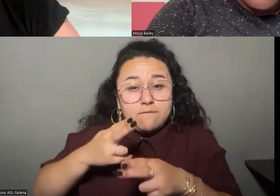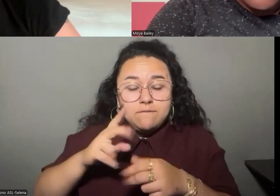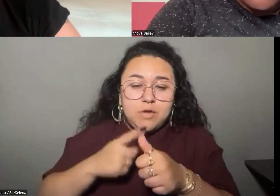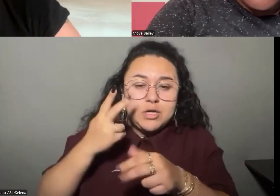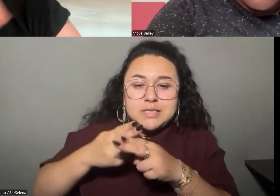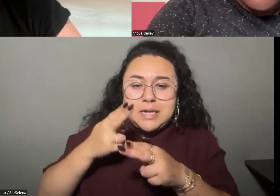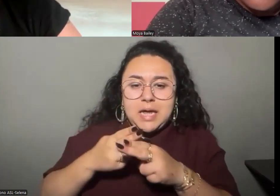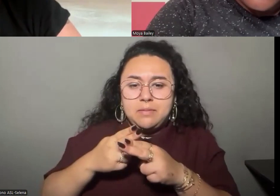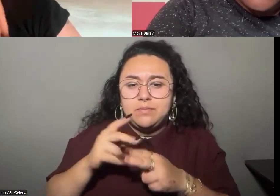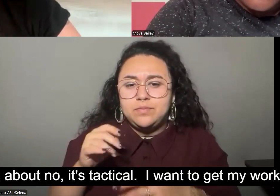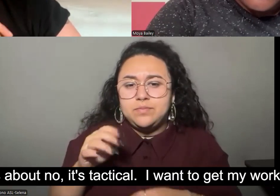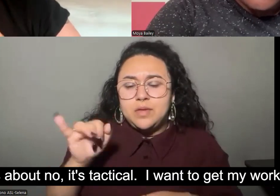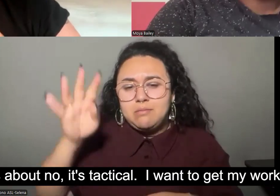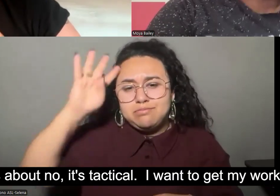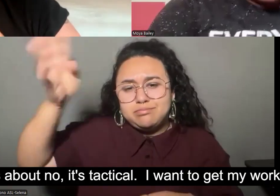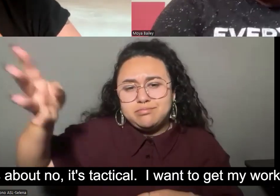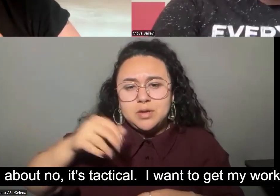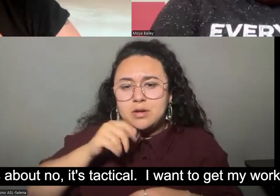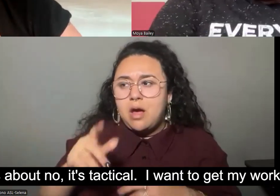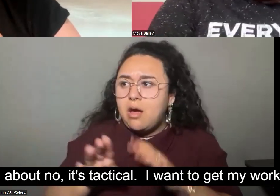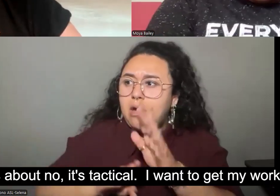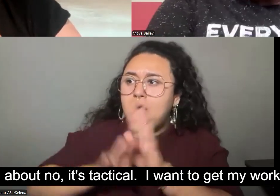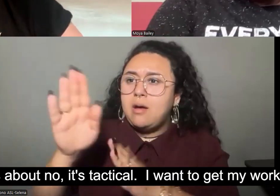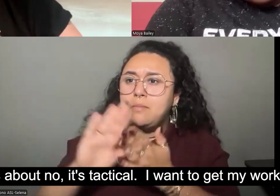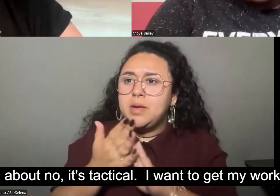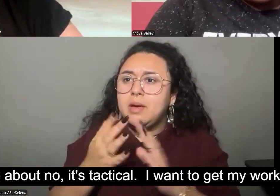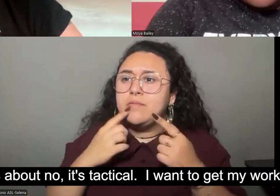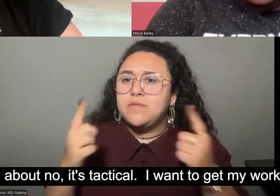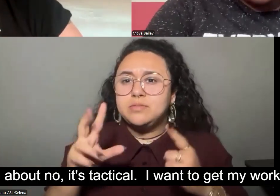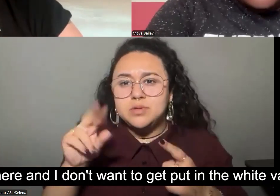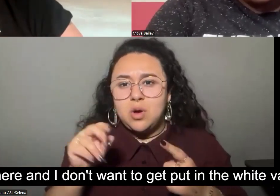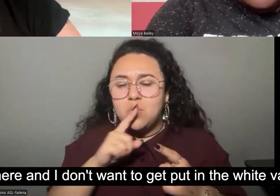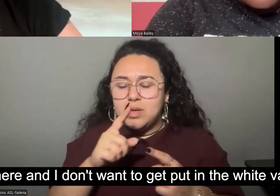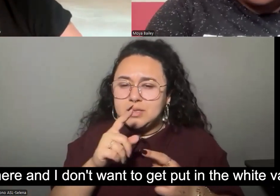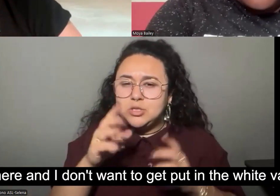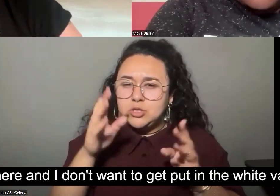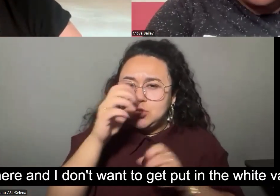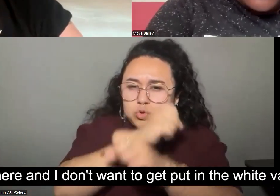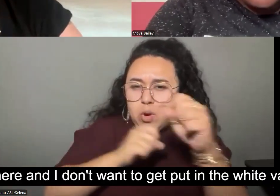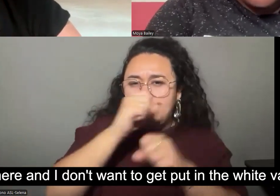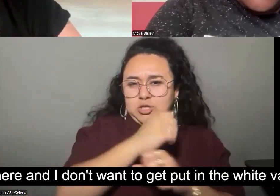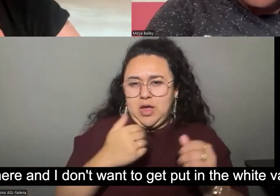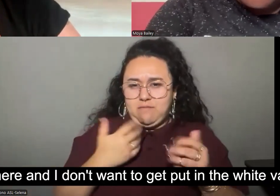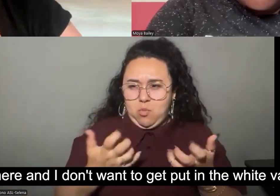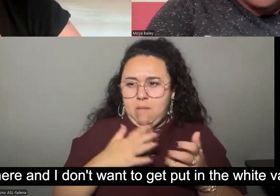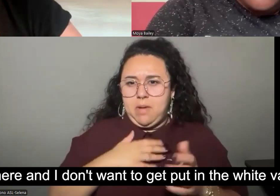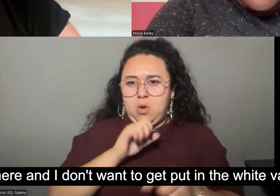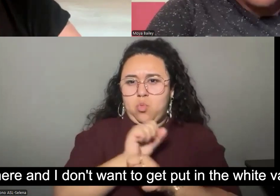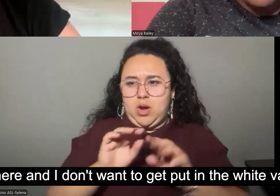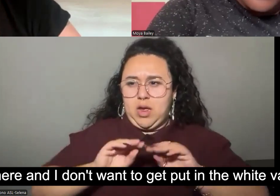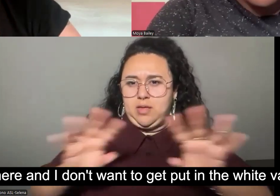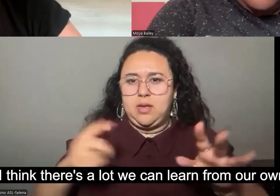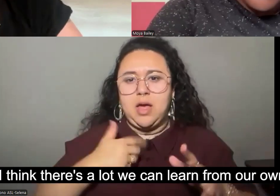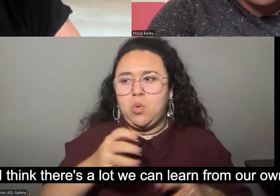like, it's not about blowing up and getting famous. It's about, no, it's tactical. Like she was like, I want to get my work out there and I don't want to get put in a white